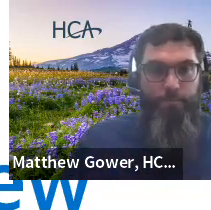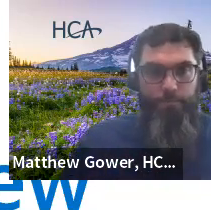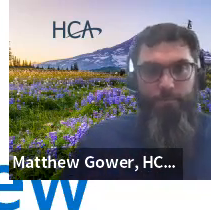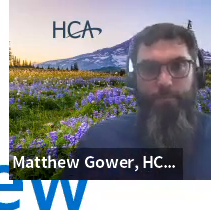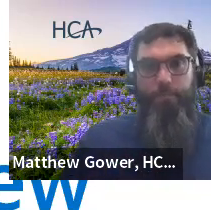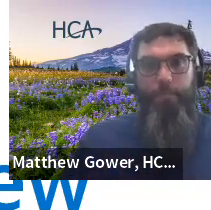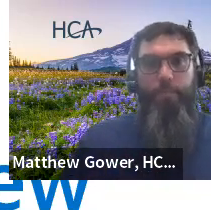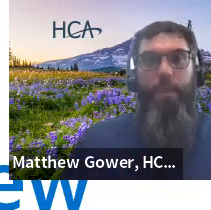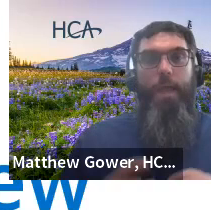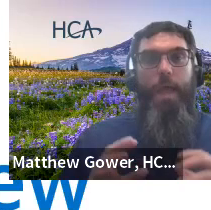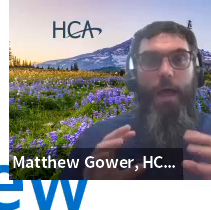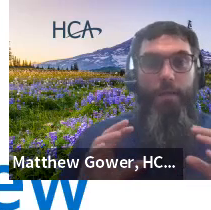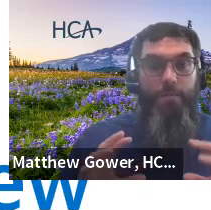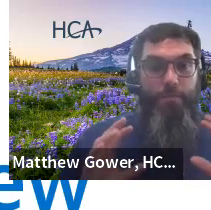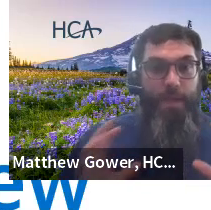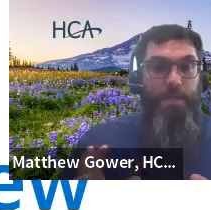moment.